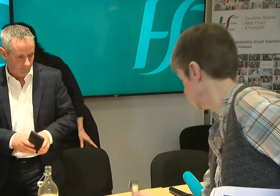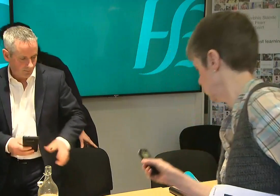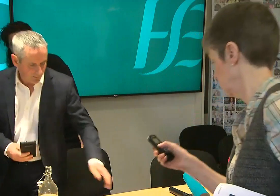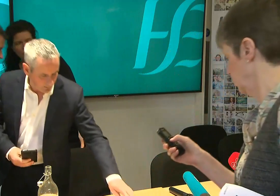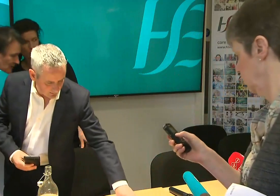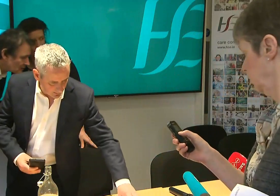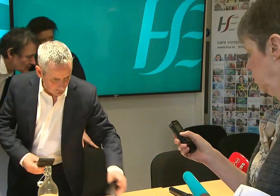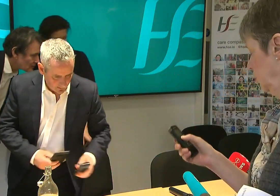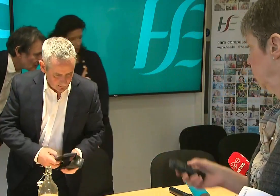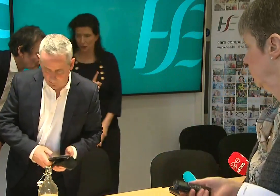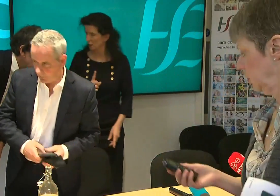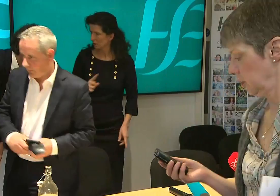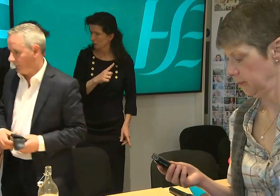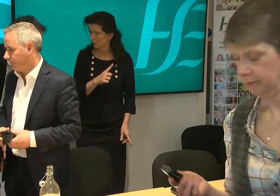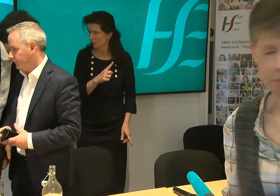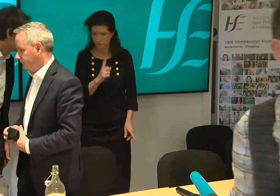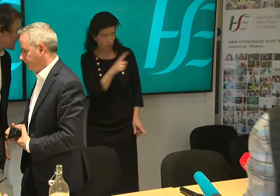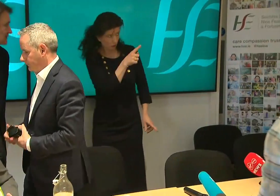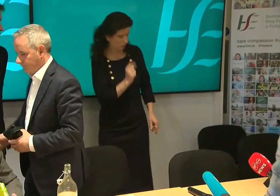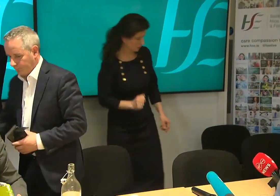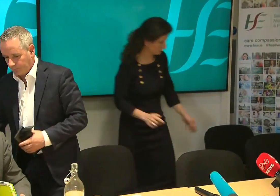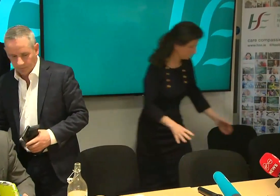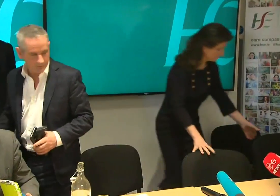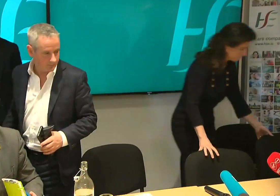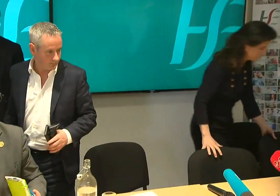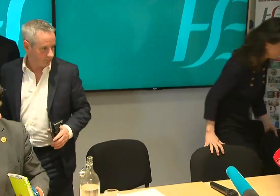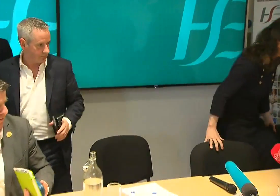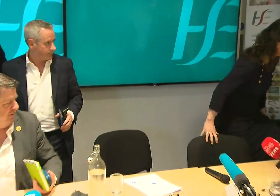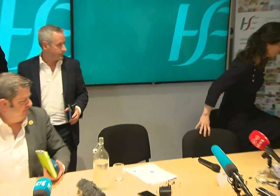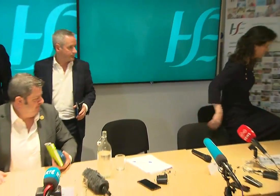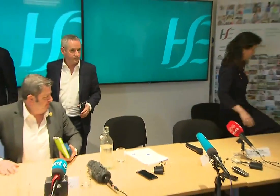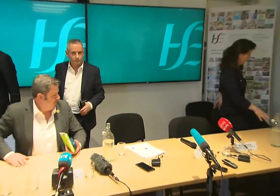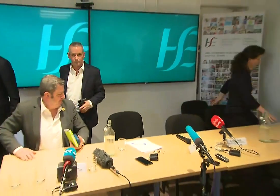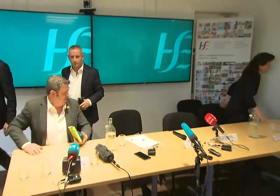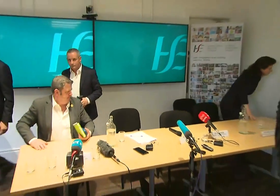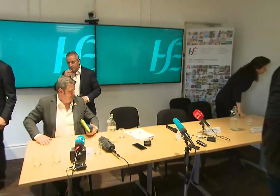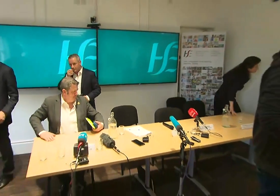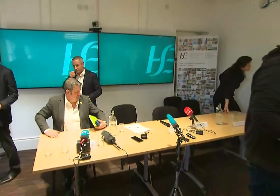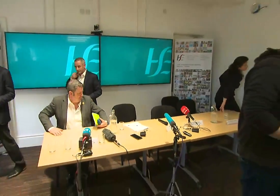Yeah, sure, yeah.